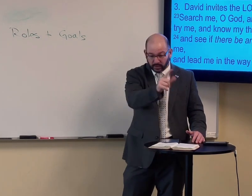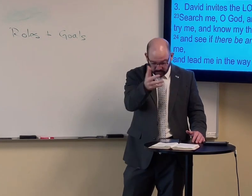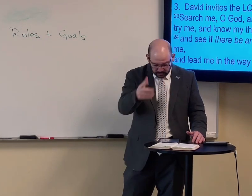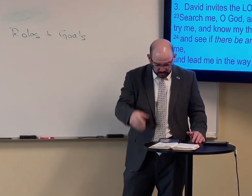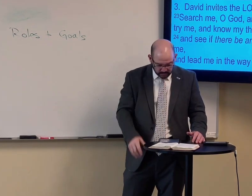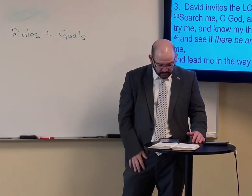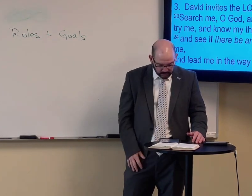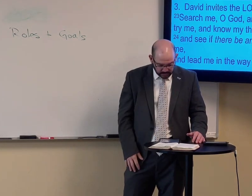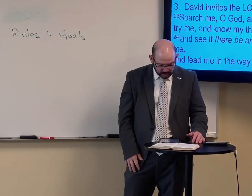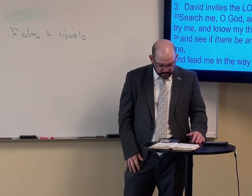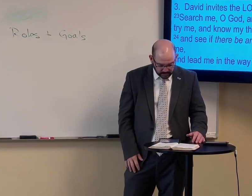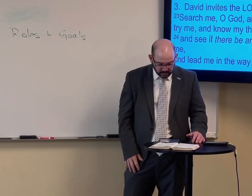5? 1? Somewhere in the middle?